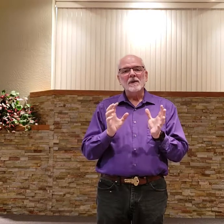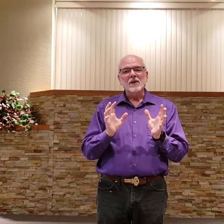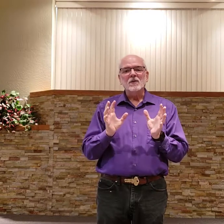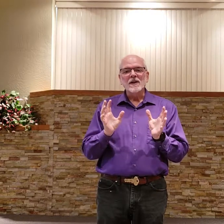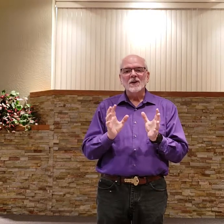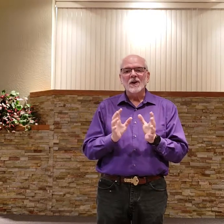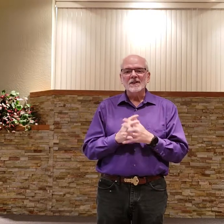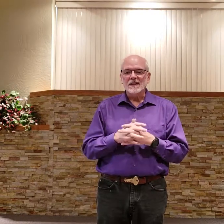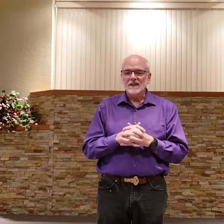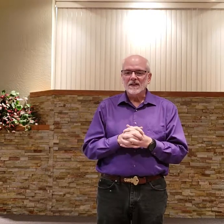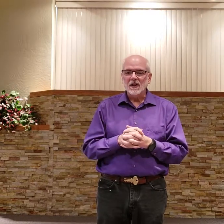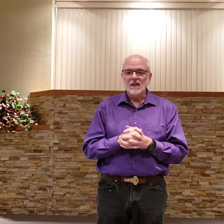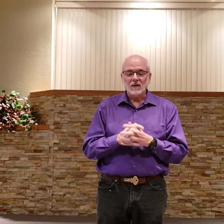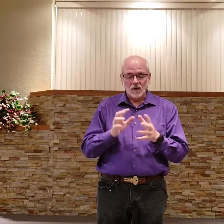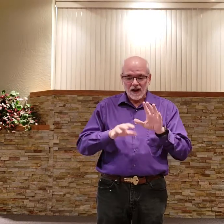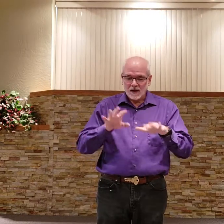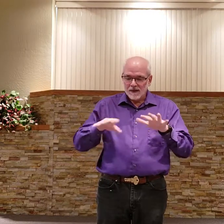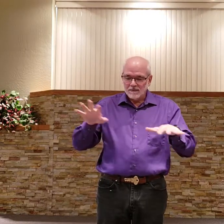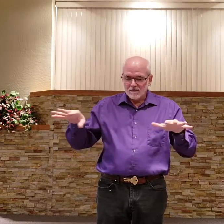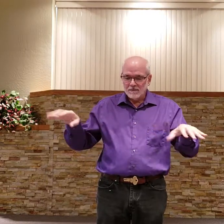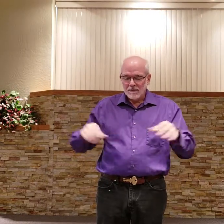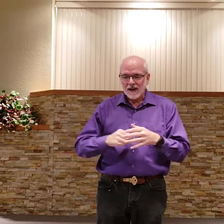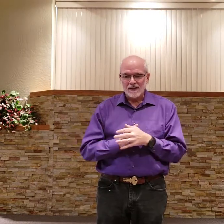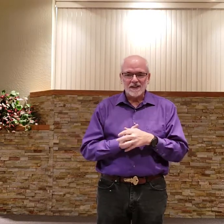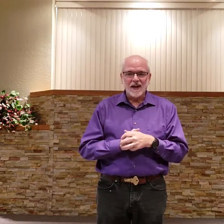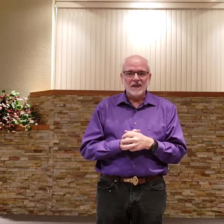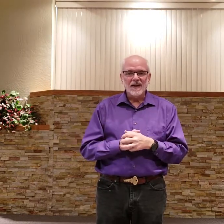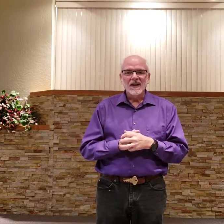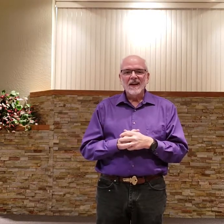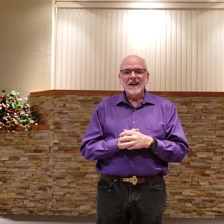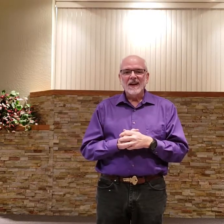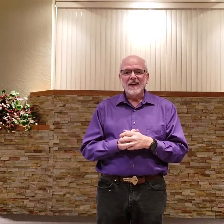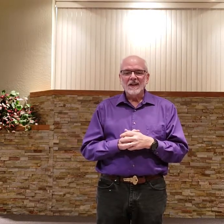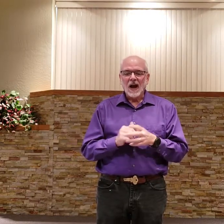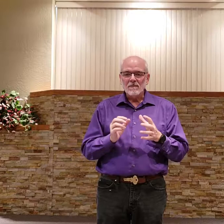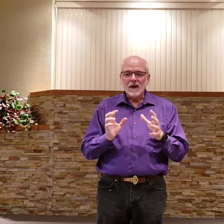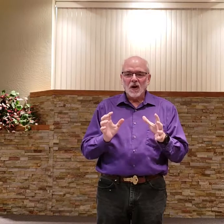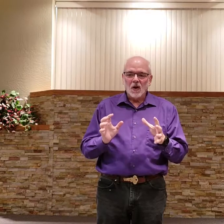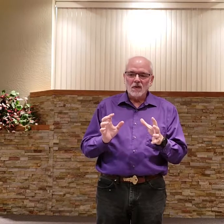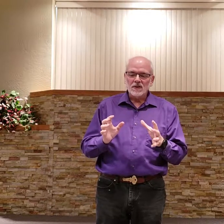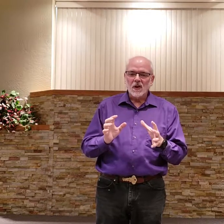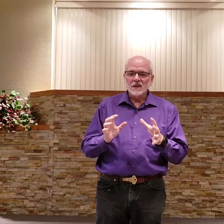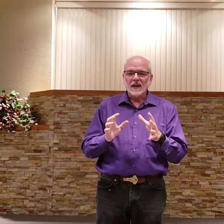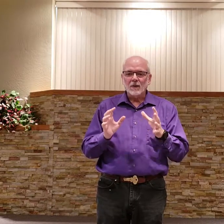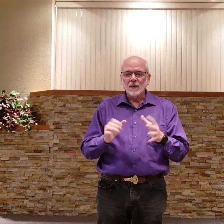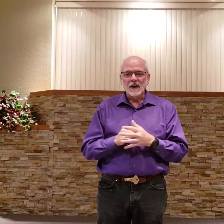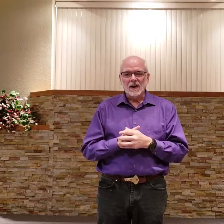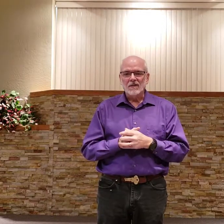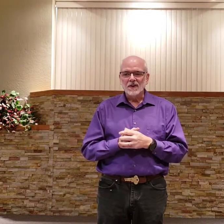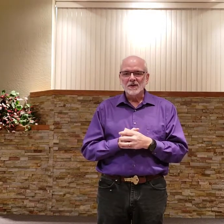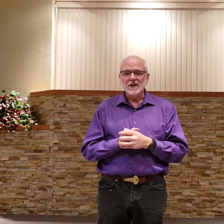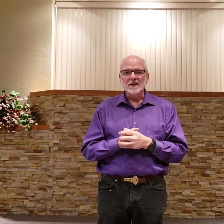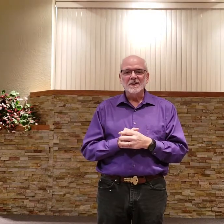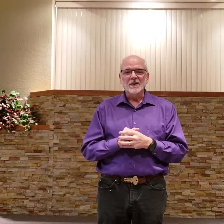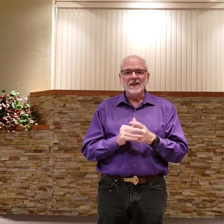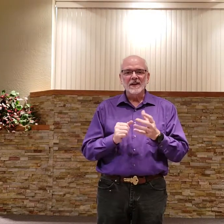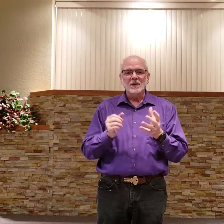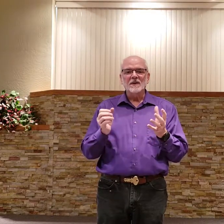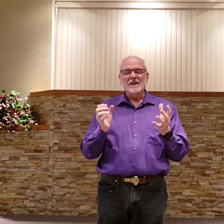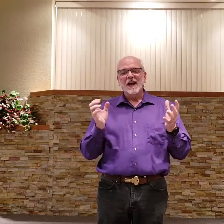picked three songs this year that will kind of be balanced out. I picked all songs that I really love this year. So this one, I